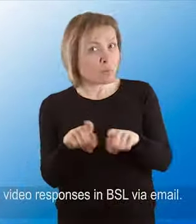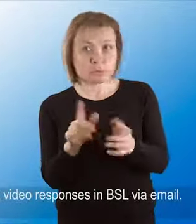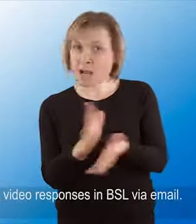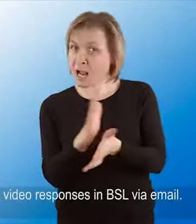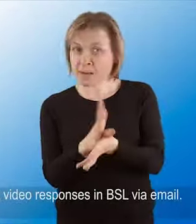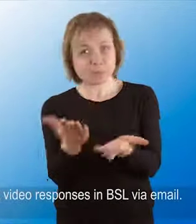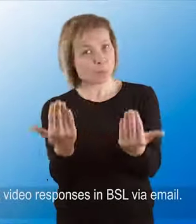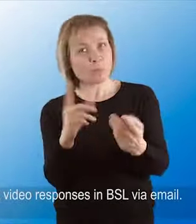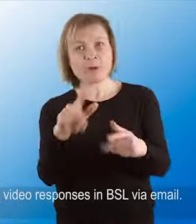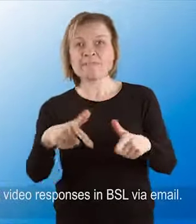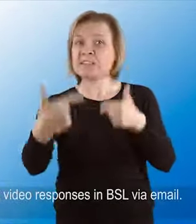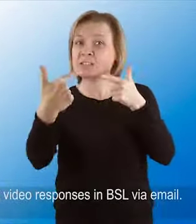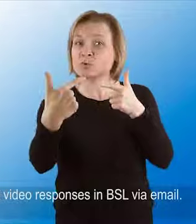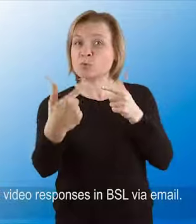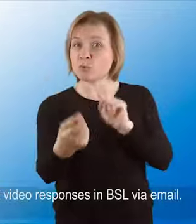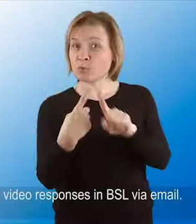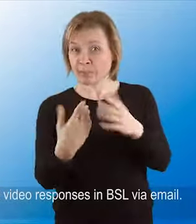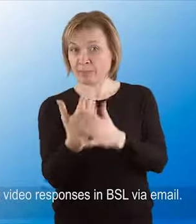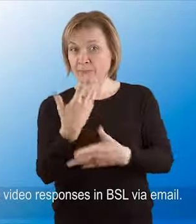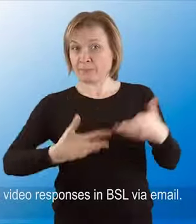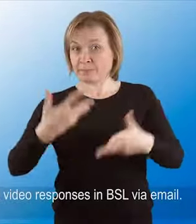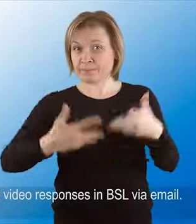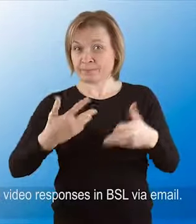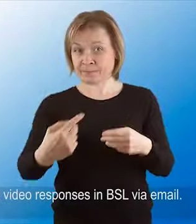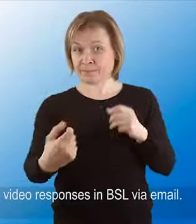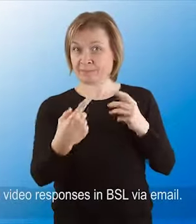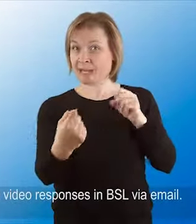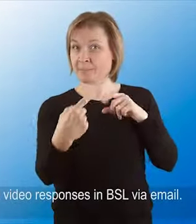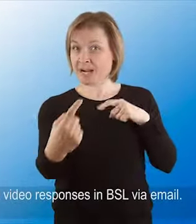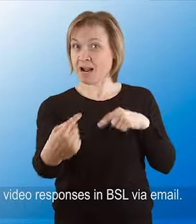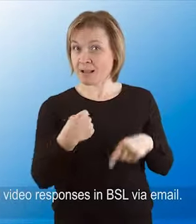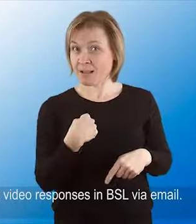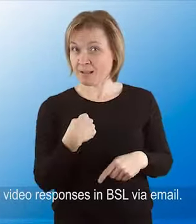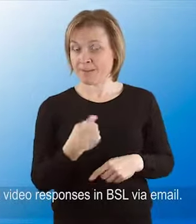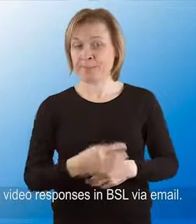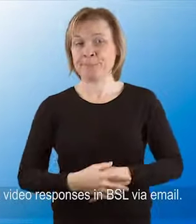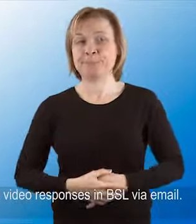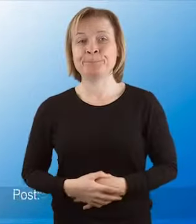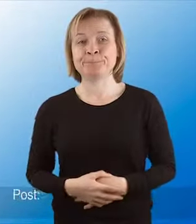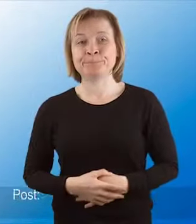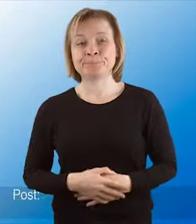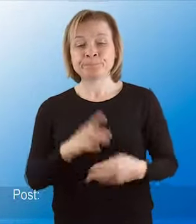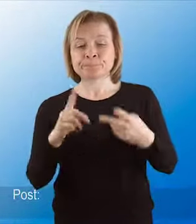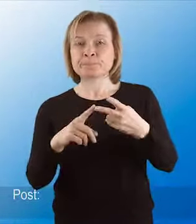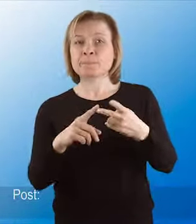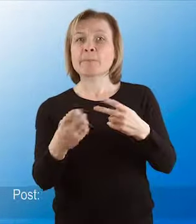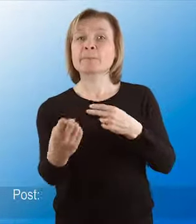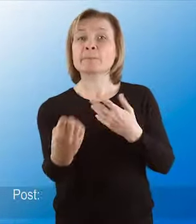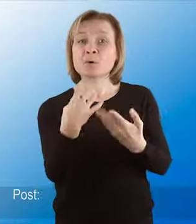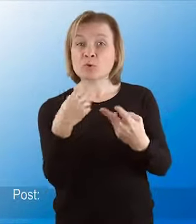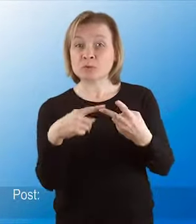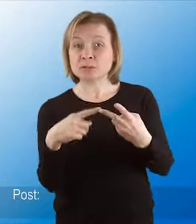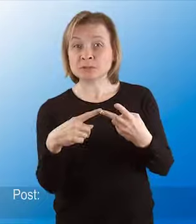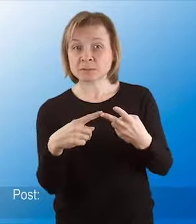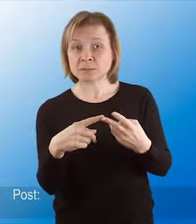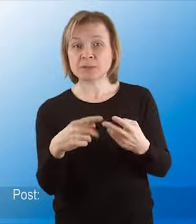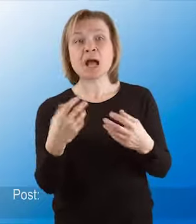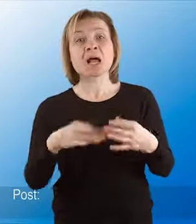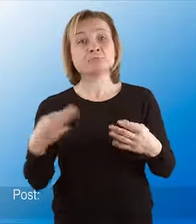We are happy to accept video responses in BSL via email. Post: BSL